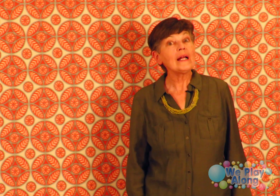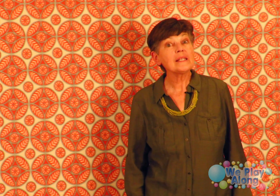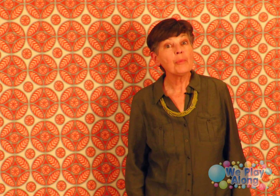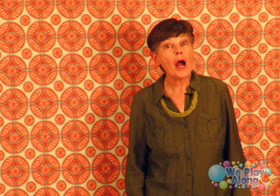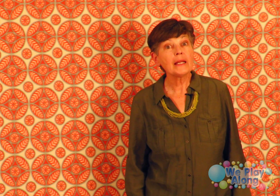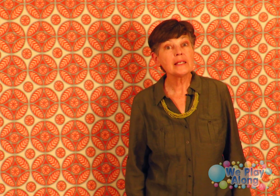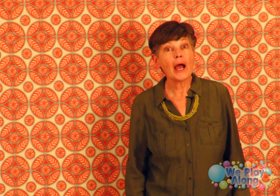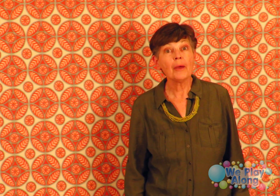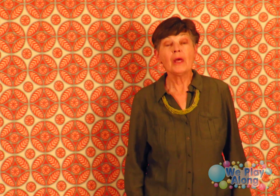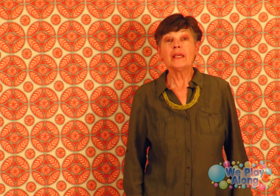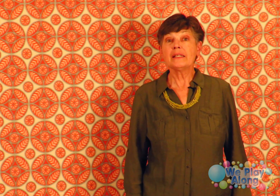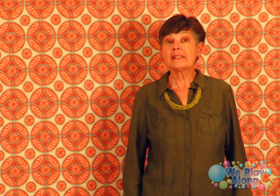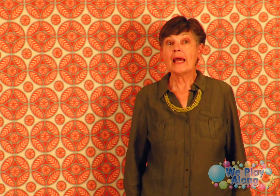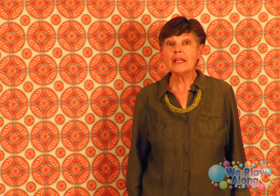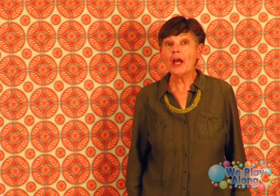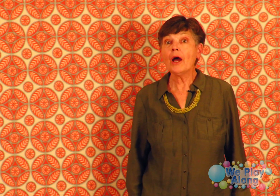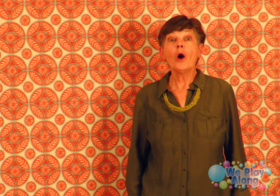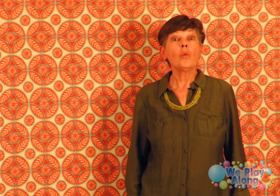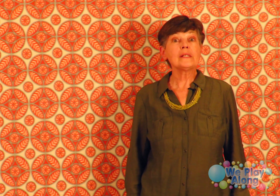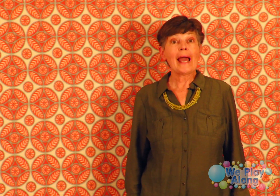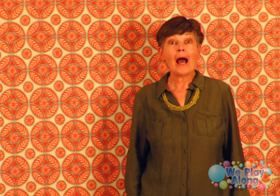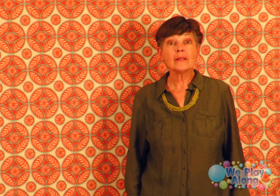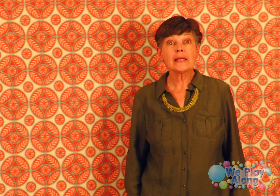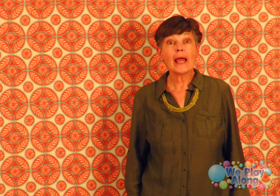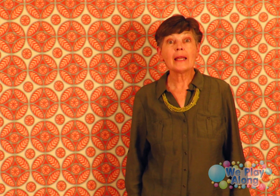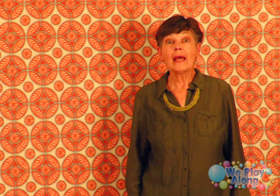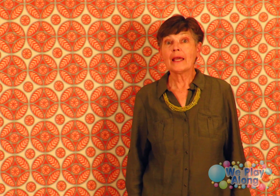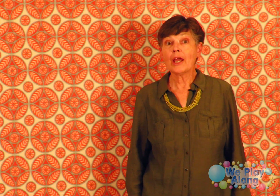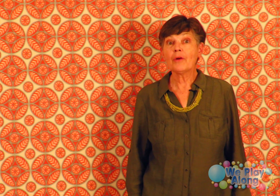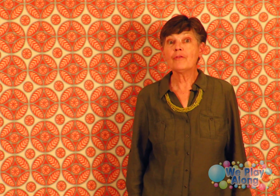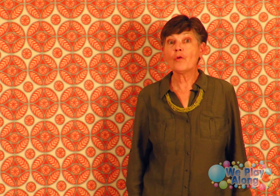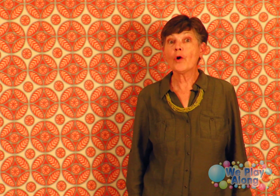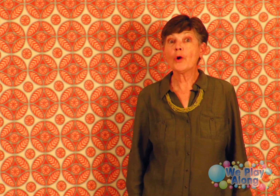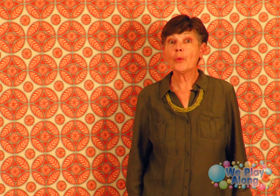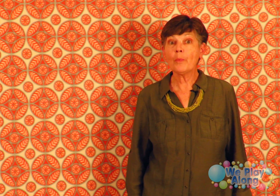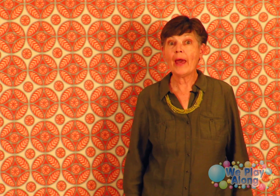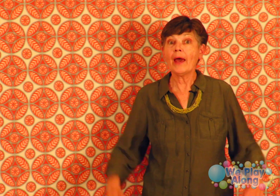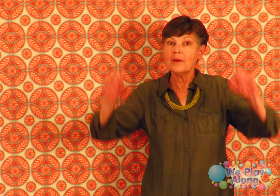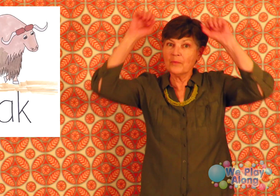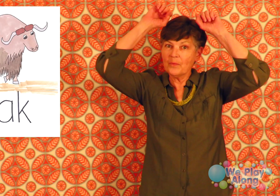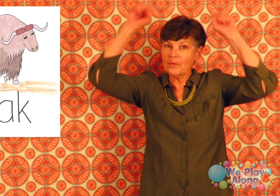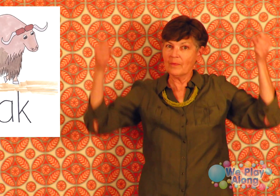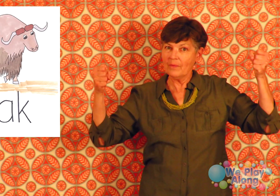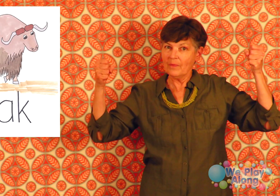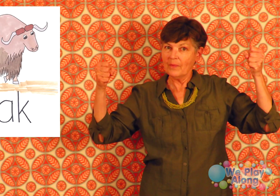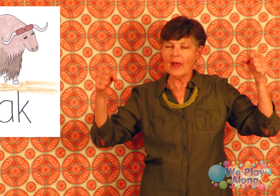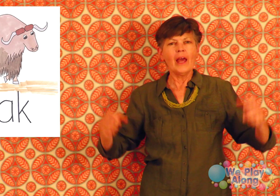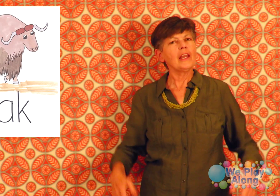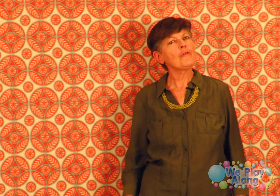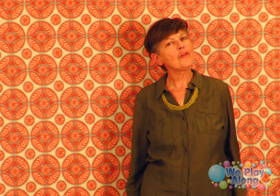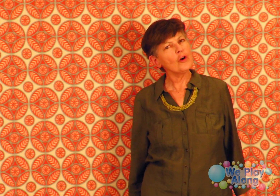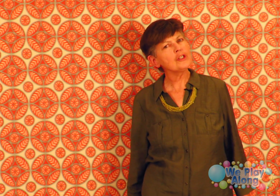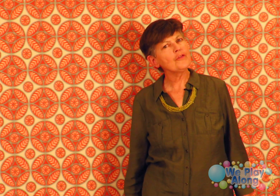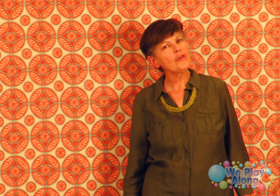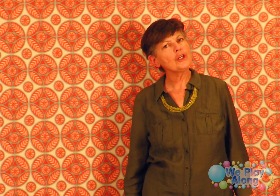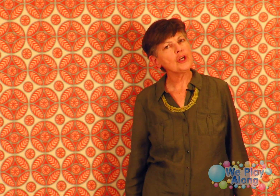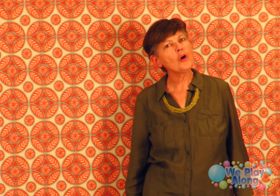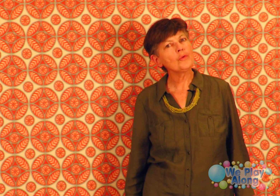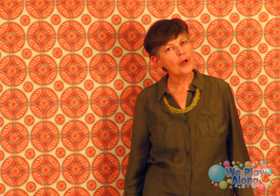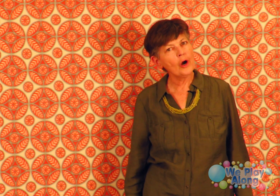Once upon a time, Yesenia was outside caring for her pet. Now, for those of you that don't